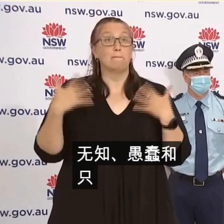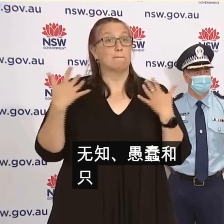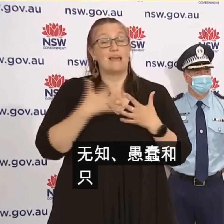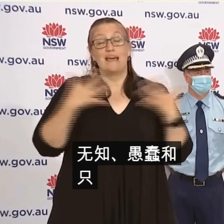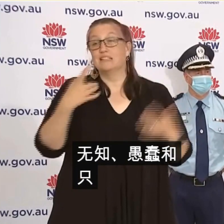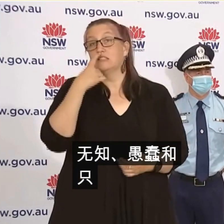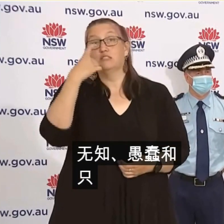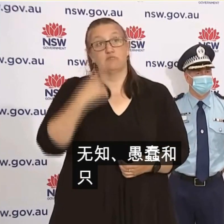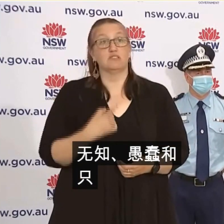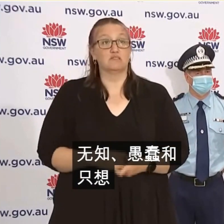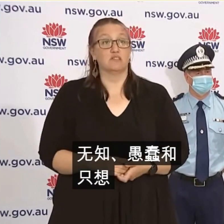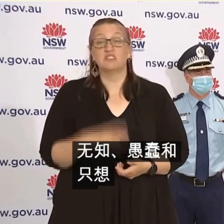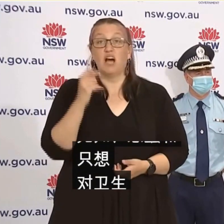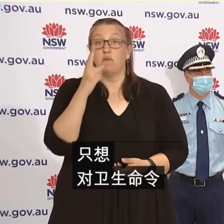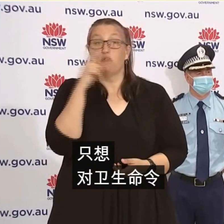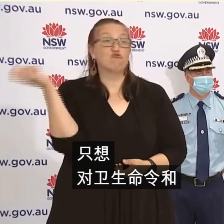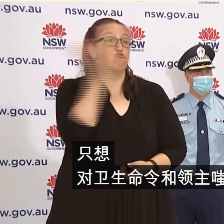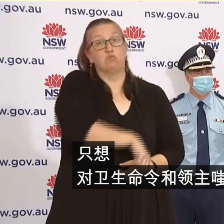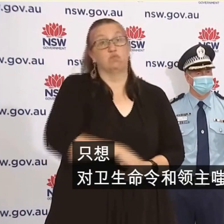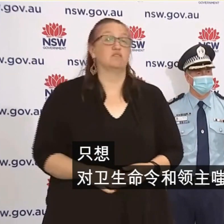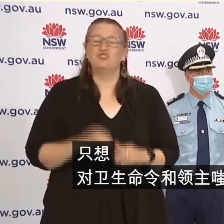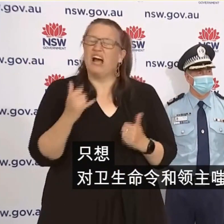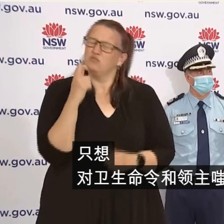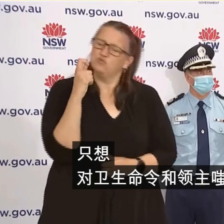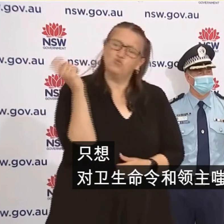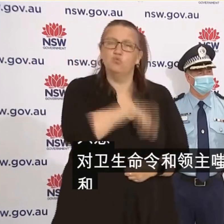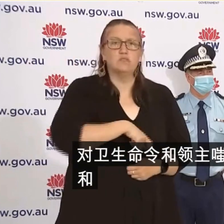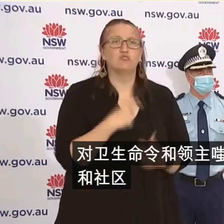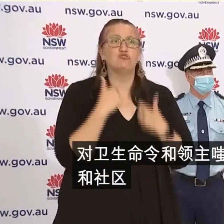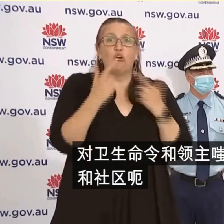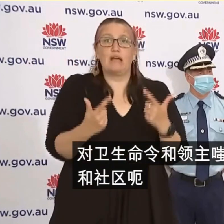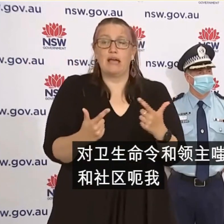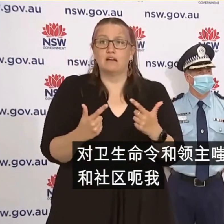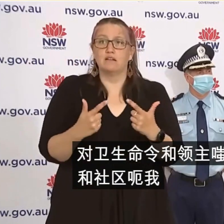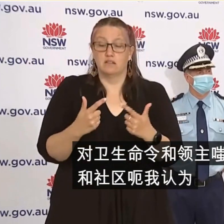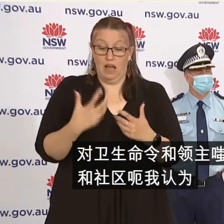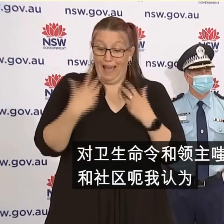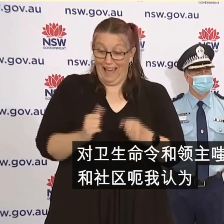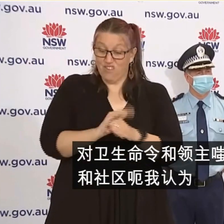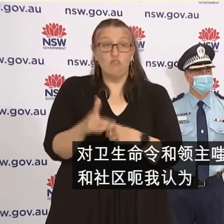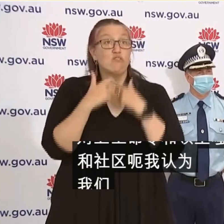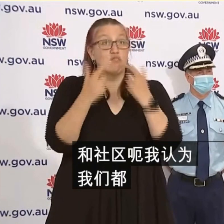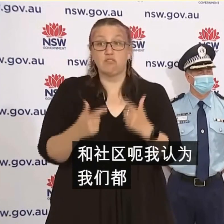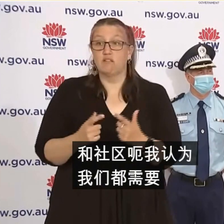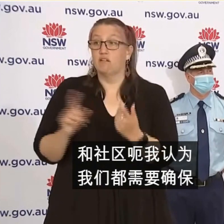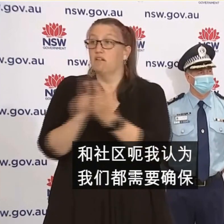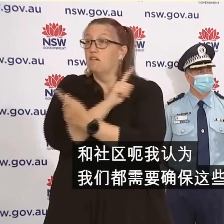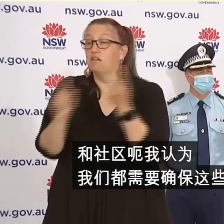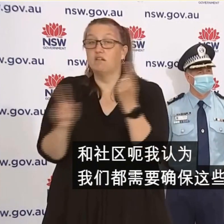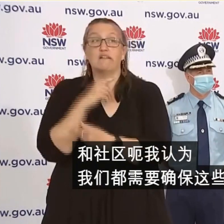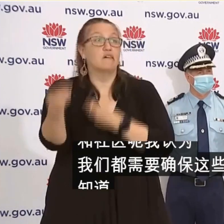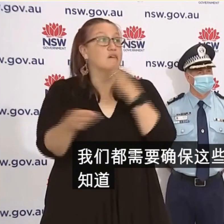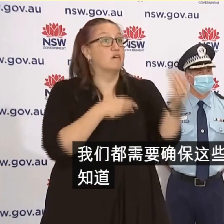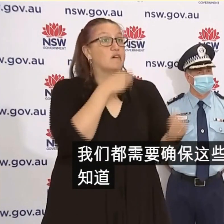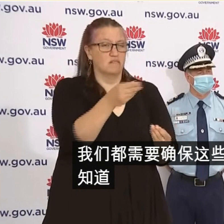their desire just to thumb their nose at the health orders and the law generally and the community. I think we all need to make